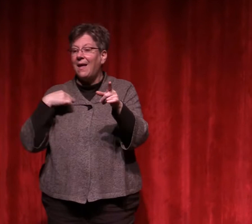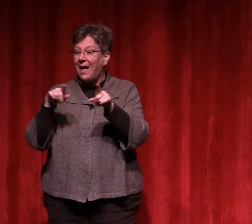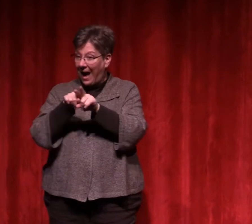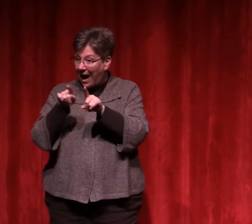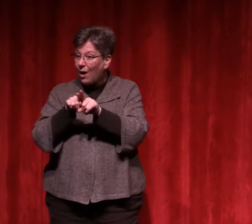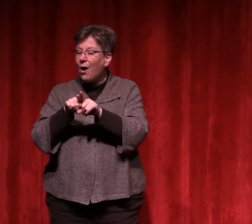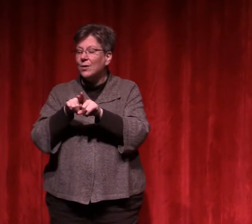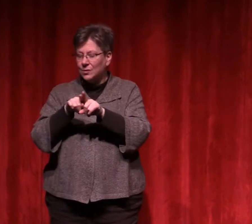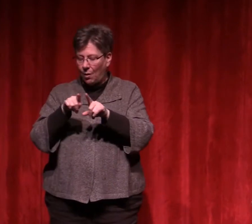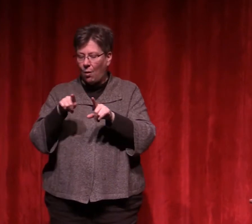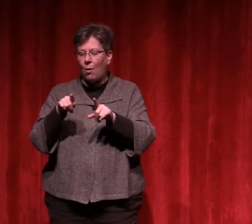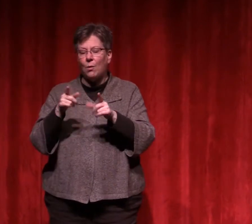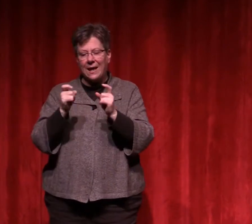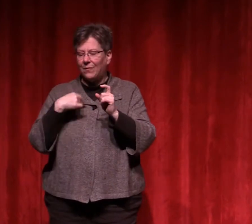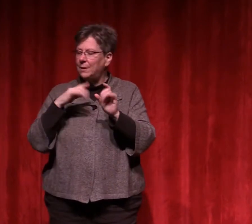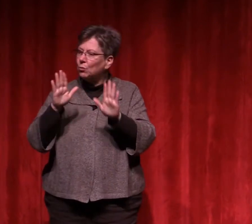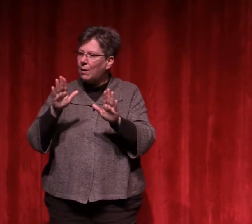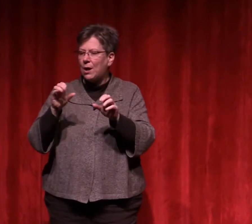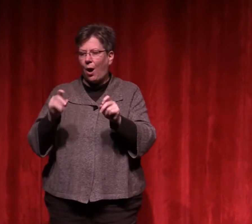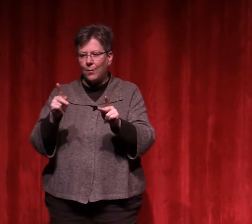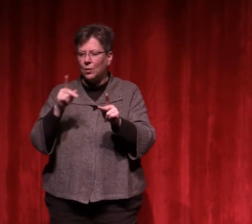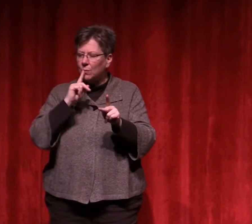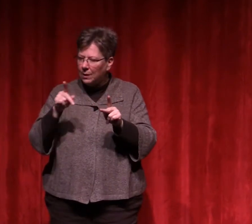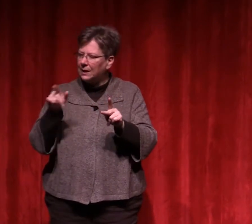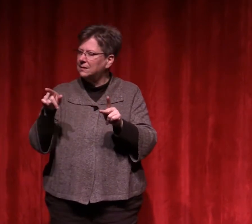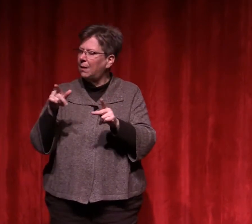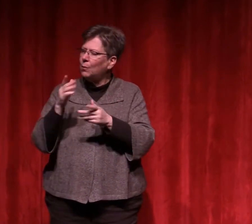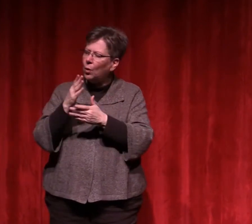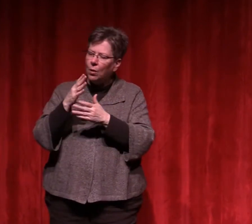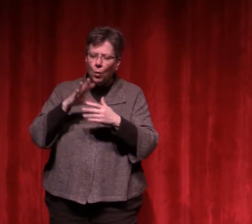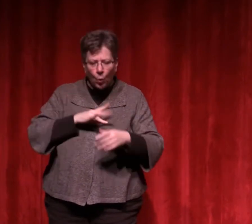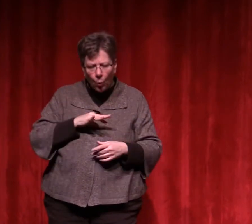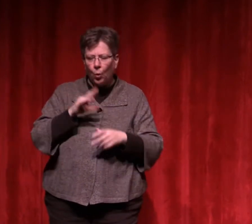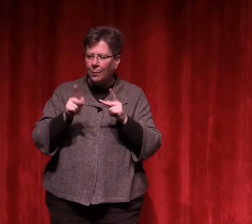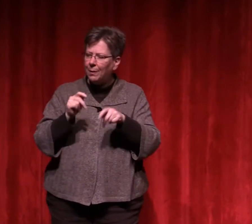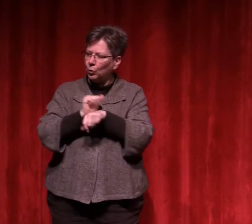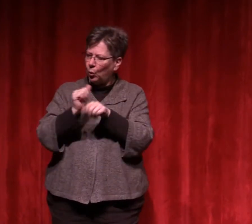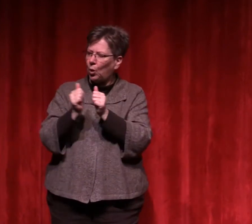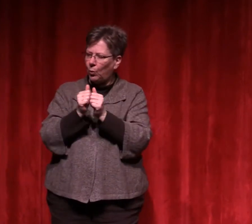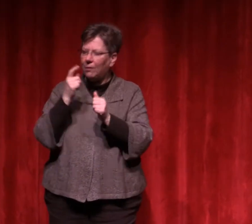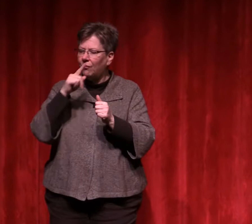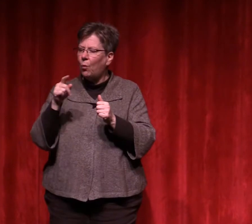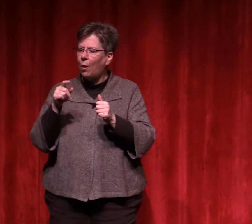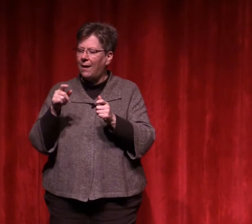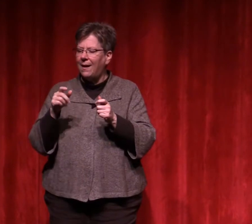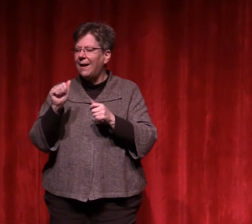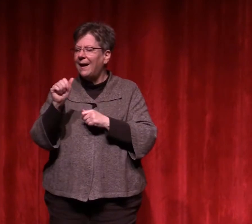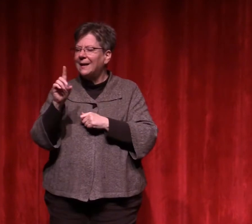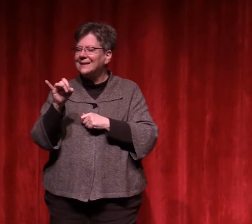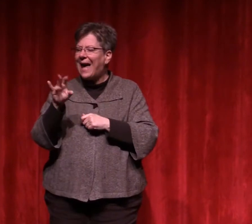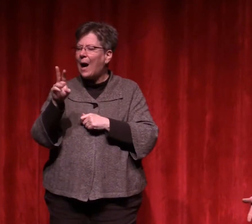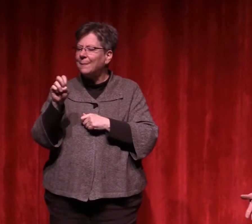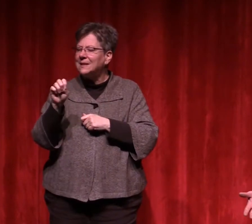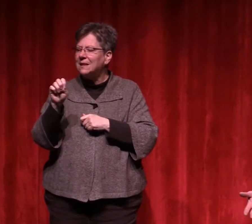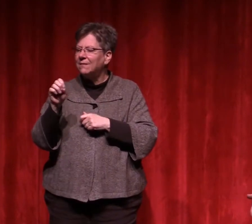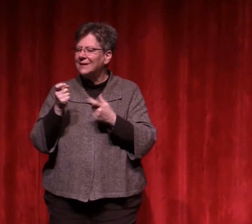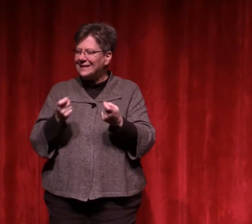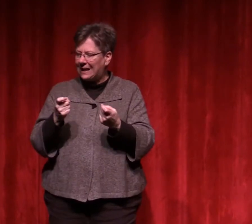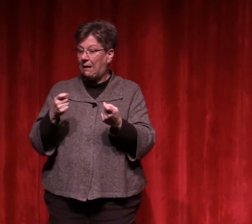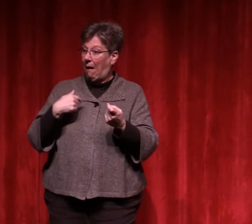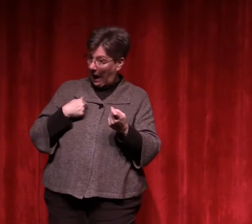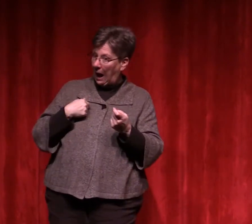gave me a great opportunity. I was like, wow, this is some really cool people to work with. Adaptive skiing, helping people out. I get to